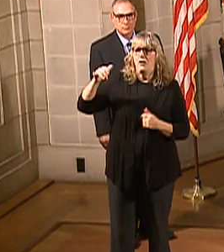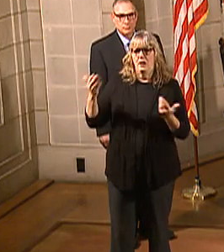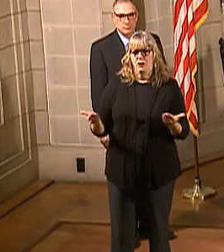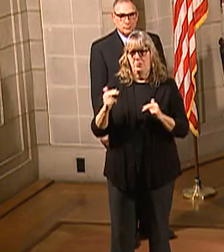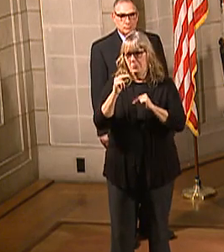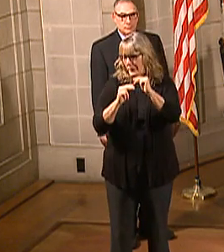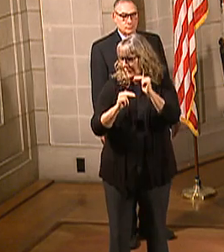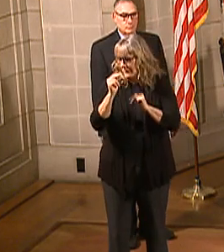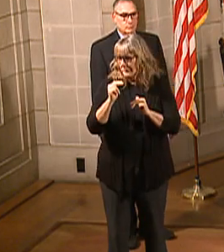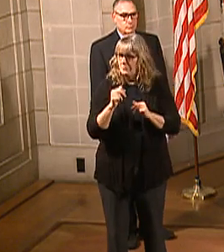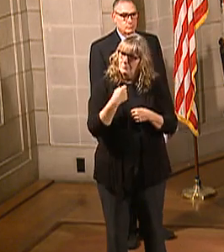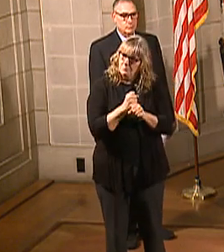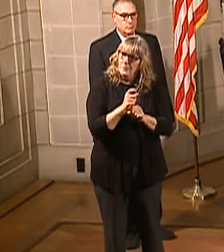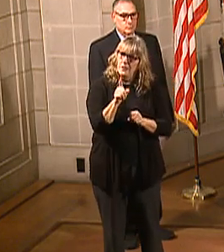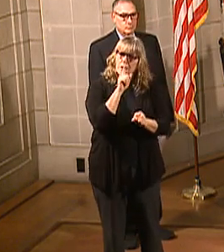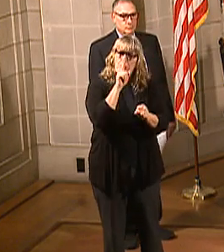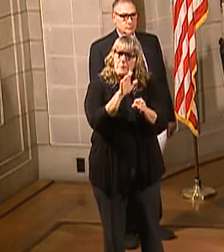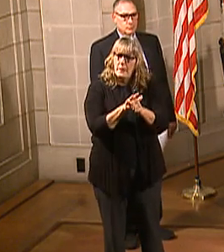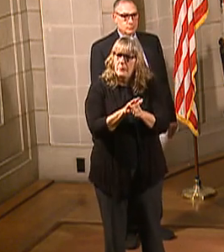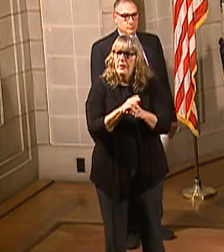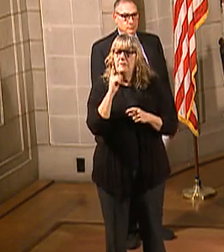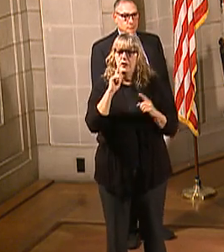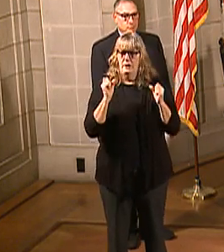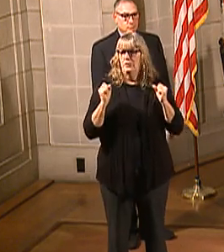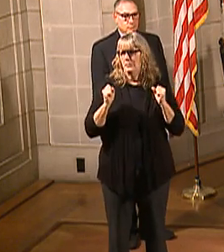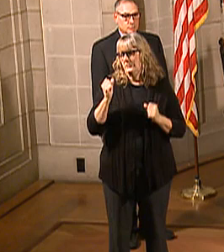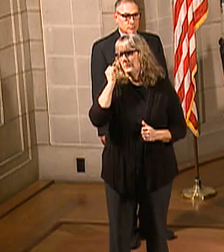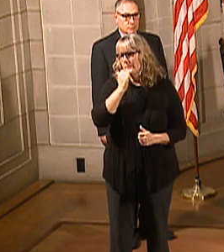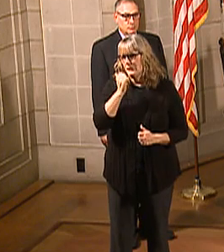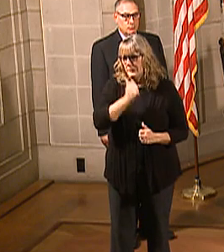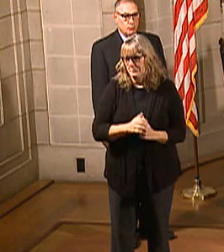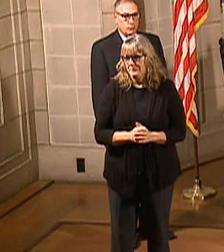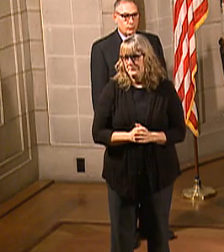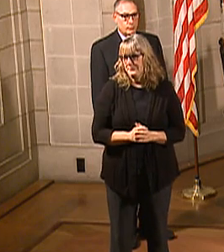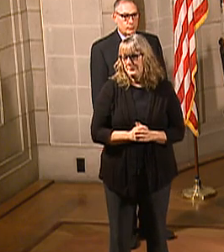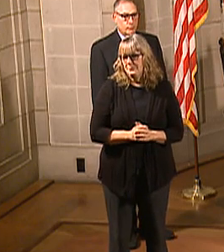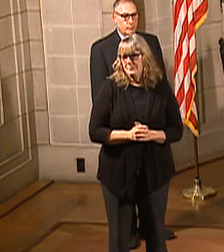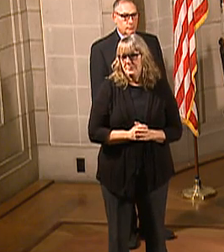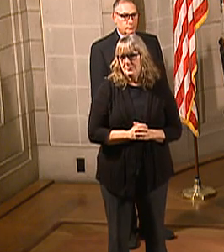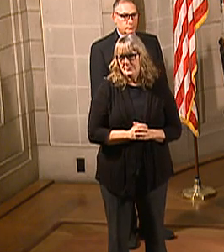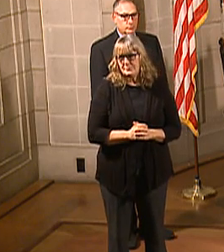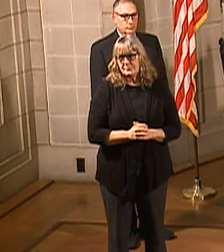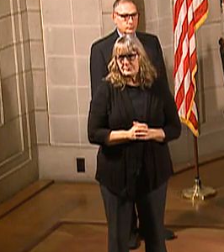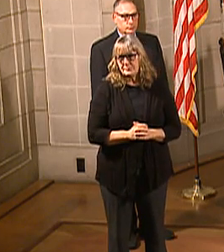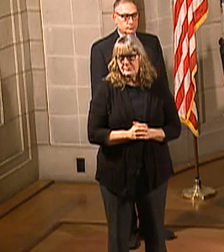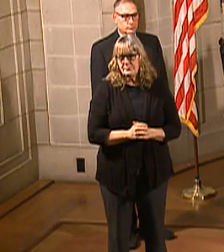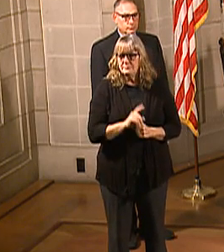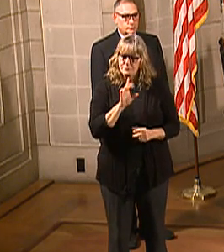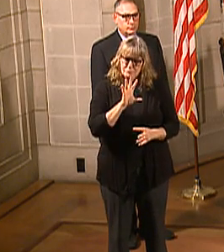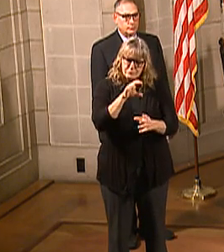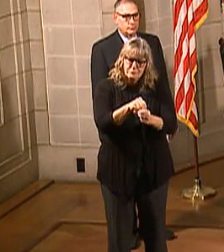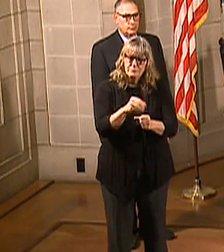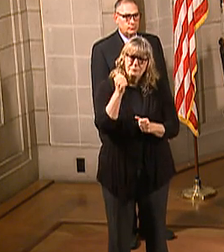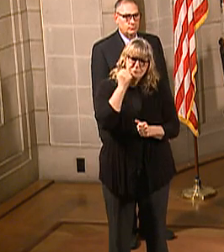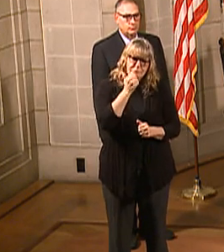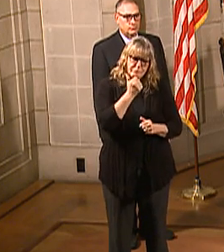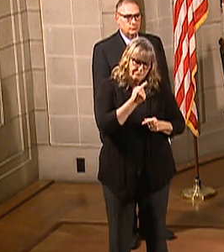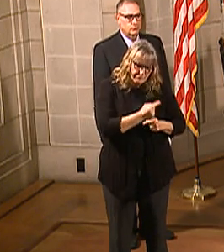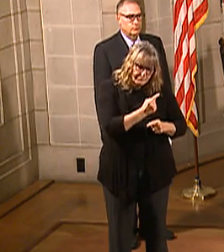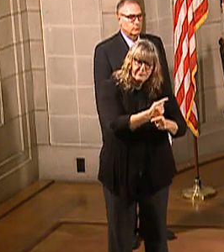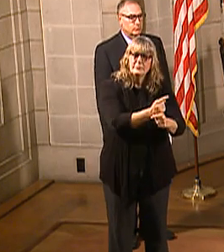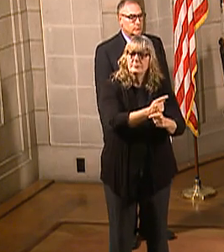that's one of the things you can do, is make that commitment for exercise every day by getting it into your routine and doing